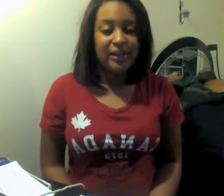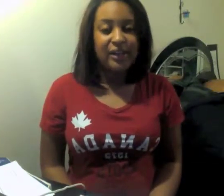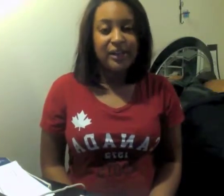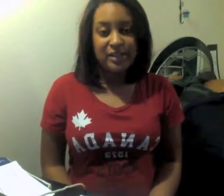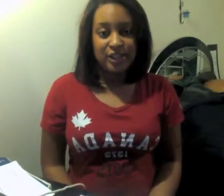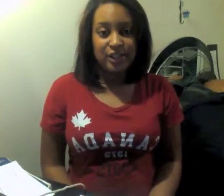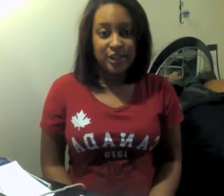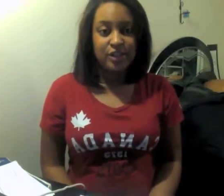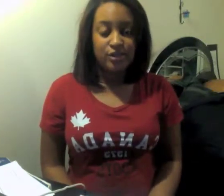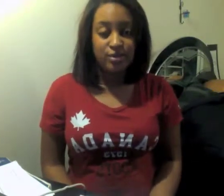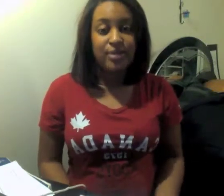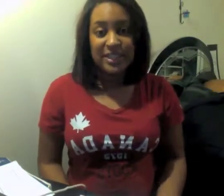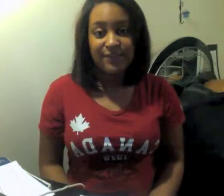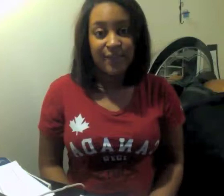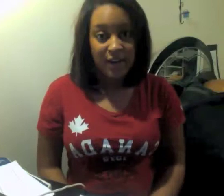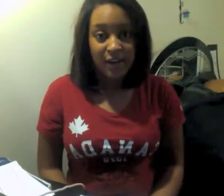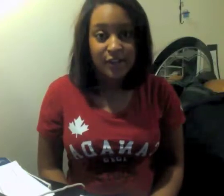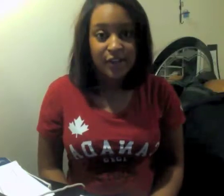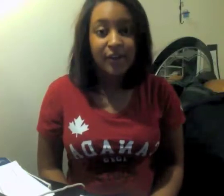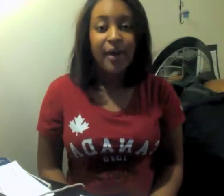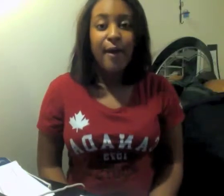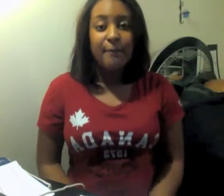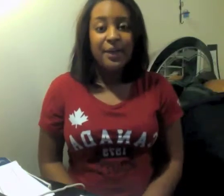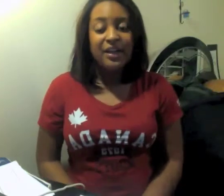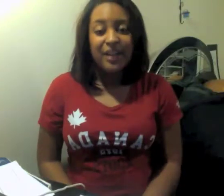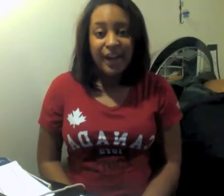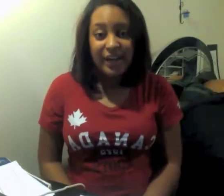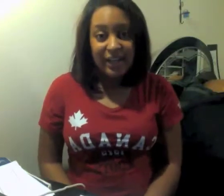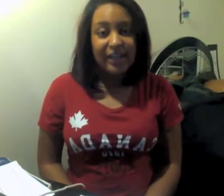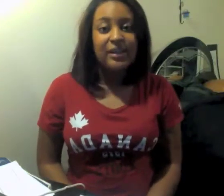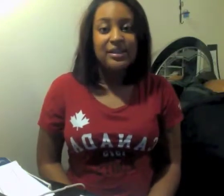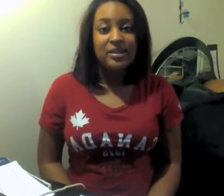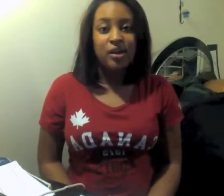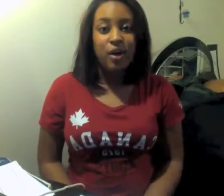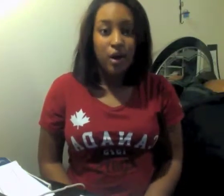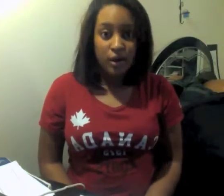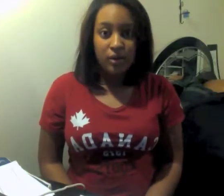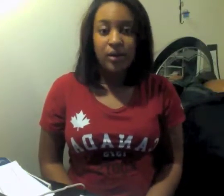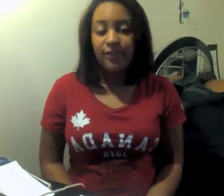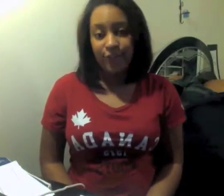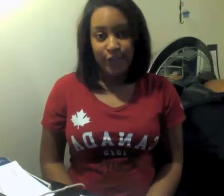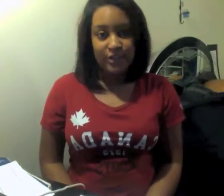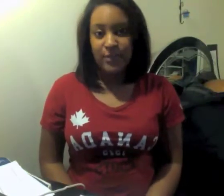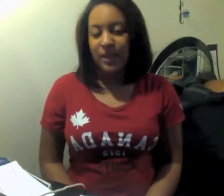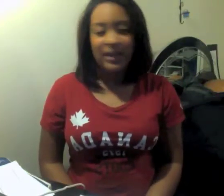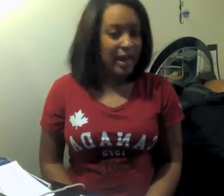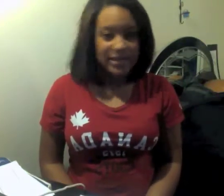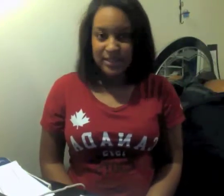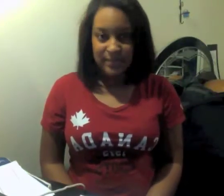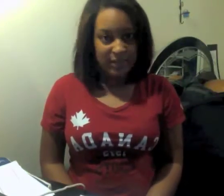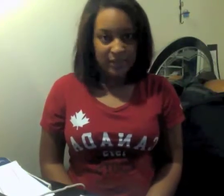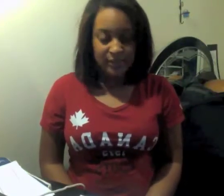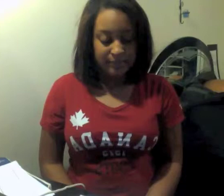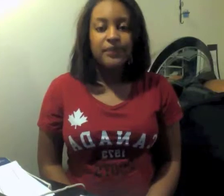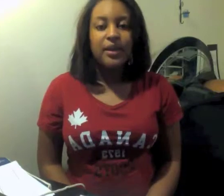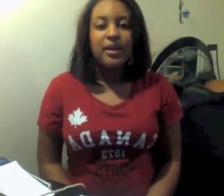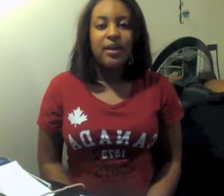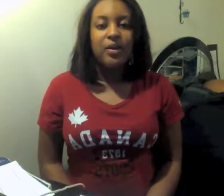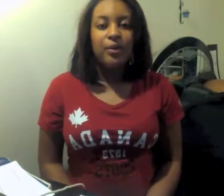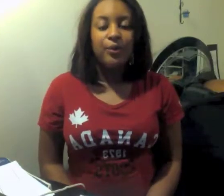is good too, that's fine also. But clarity is the goal of fingerspelling, not speed. One more